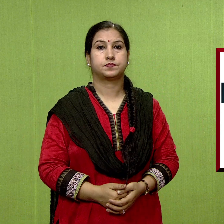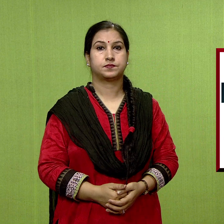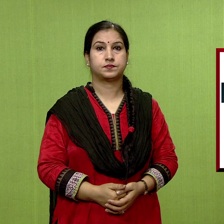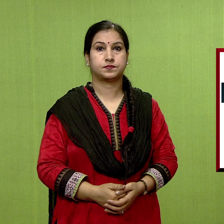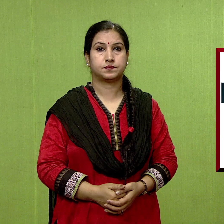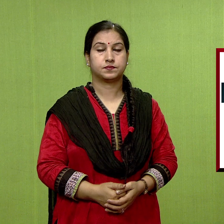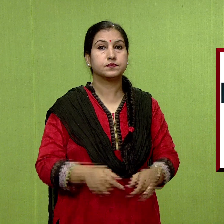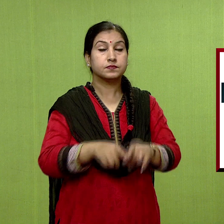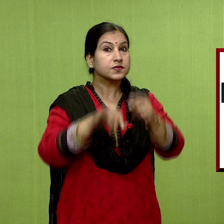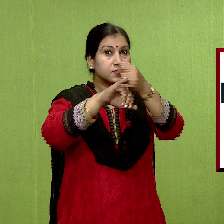India.